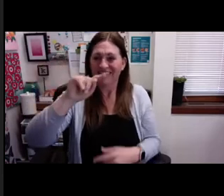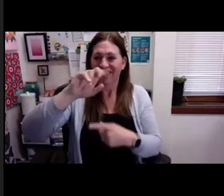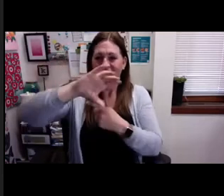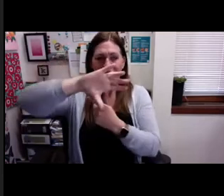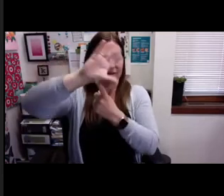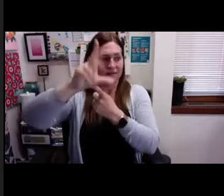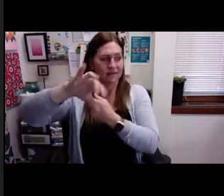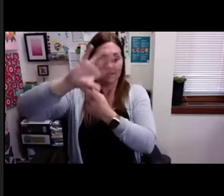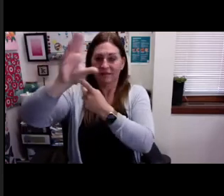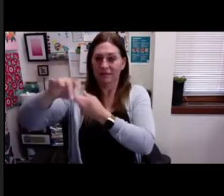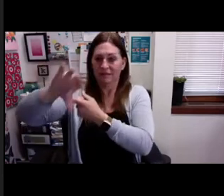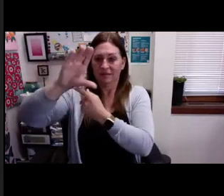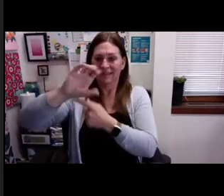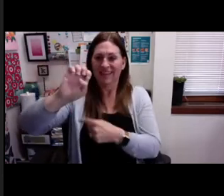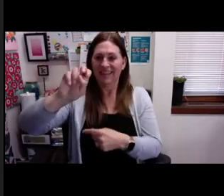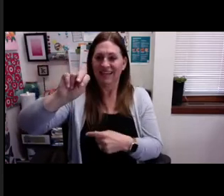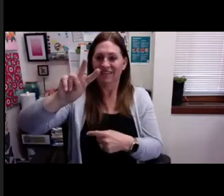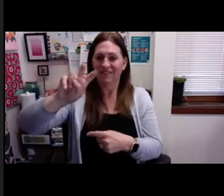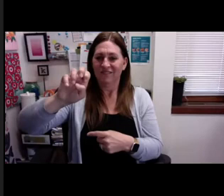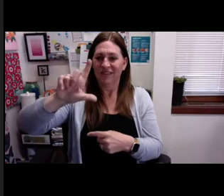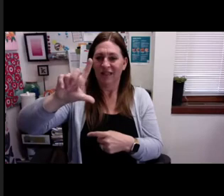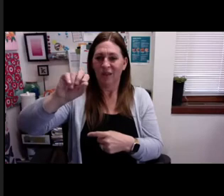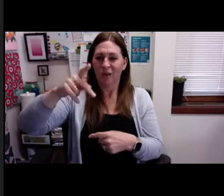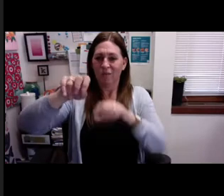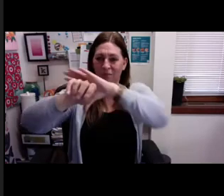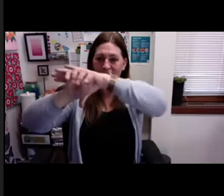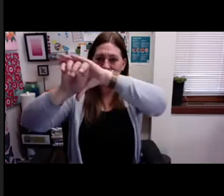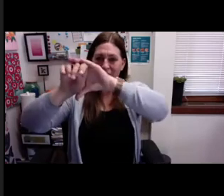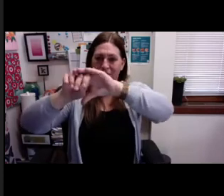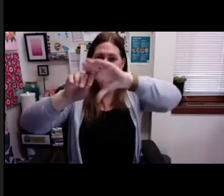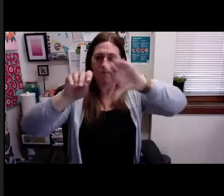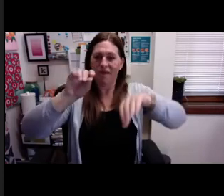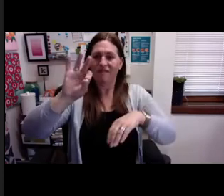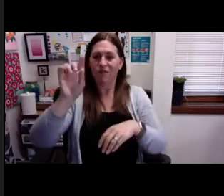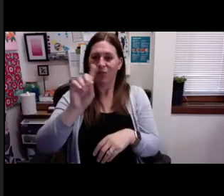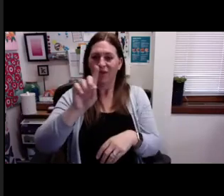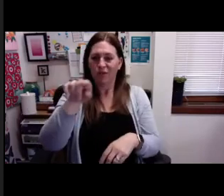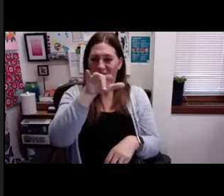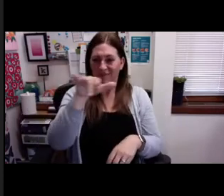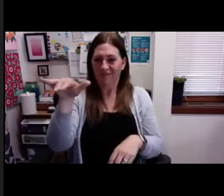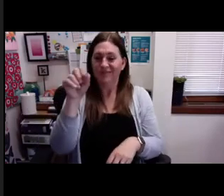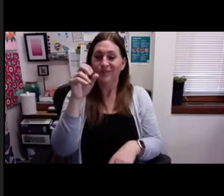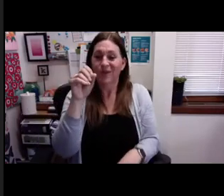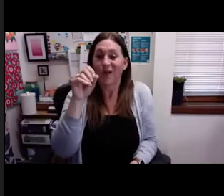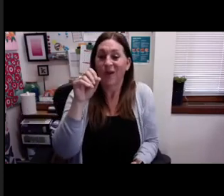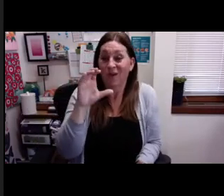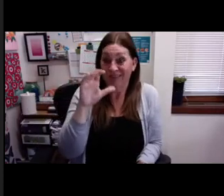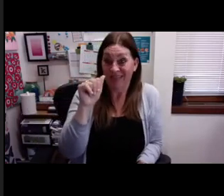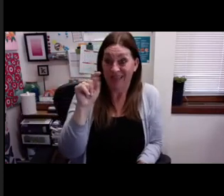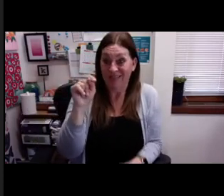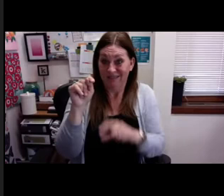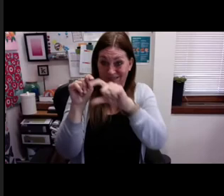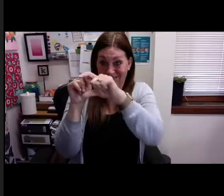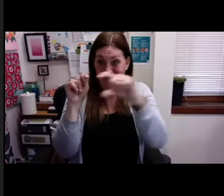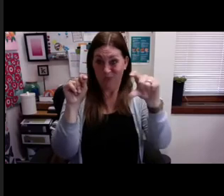small, big. And that shape of the word, it's kind of an envelope of what the